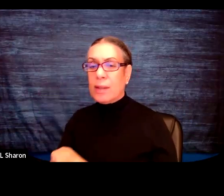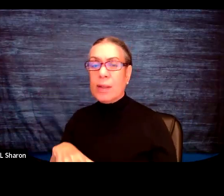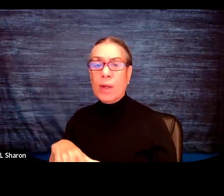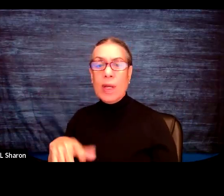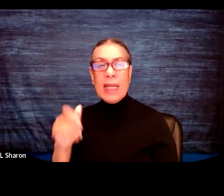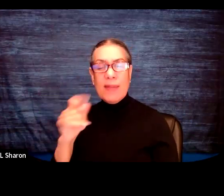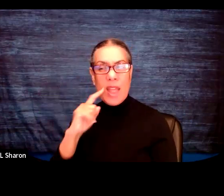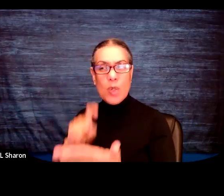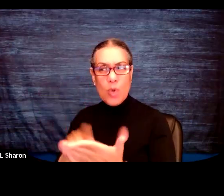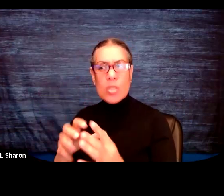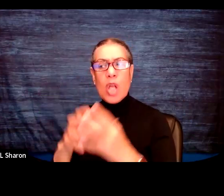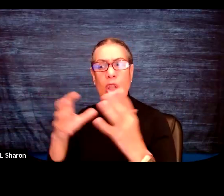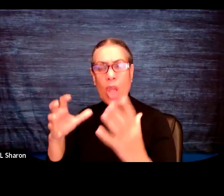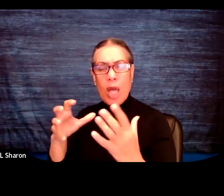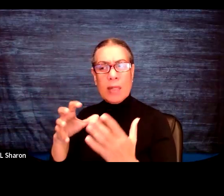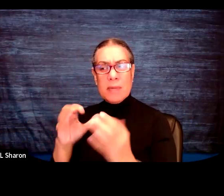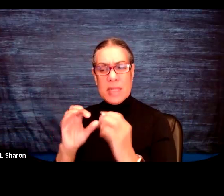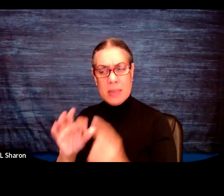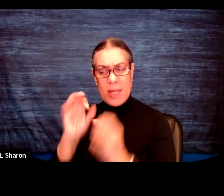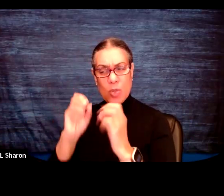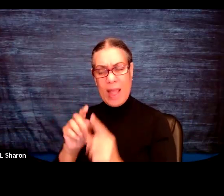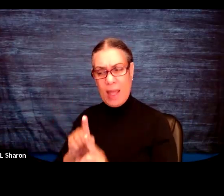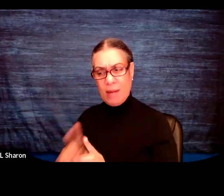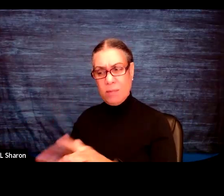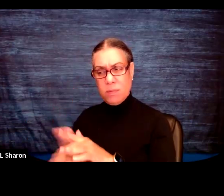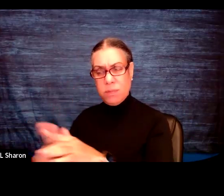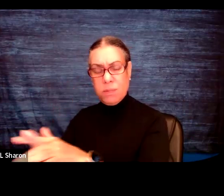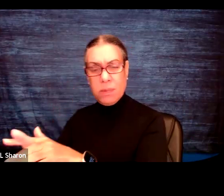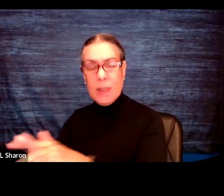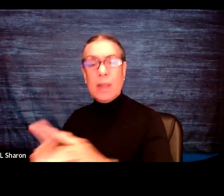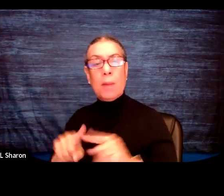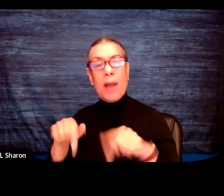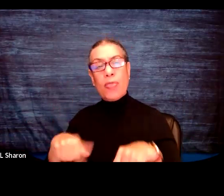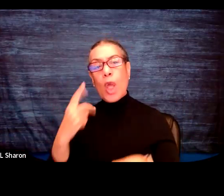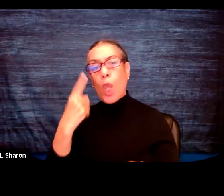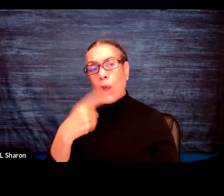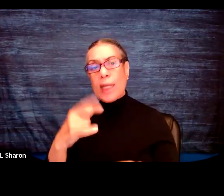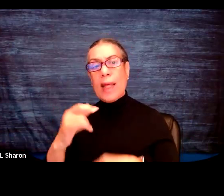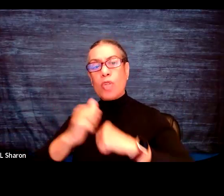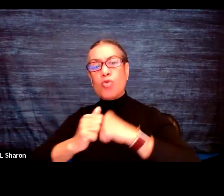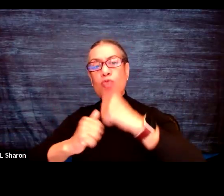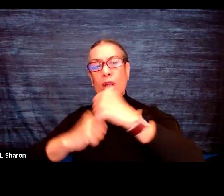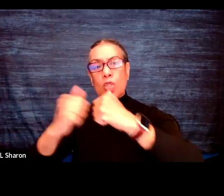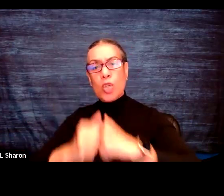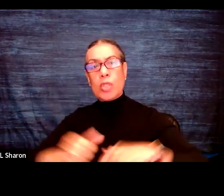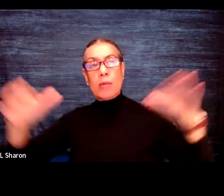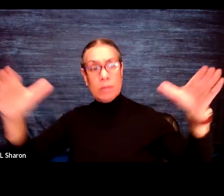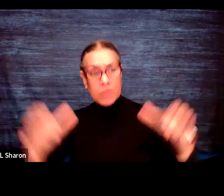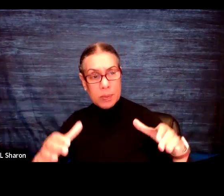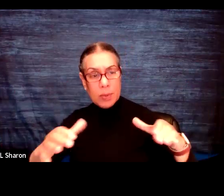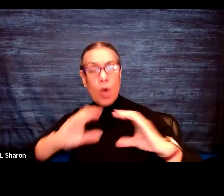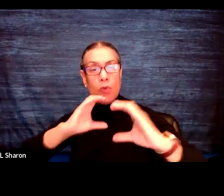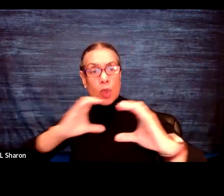special education students bubbling up and they see a need. But they're really working on a structure to bring people together to